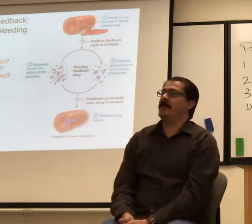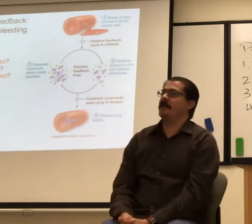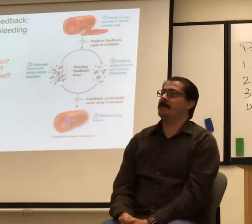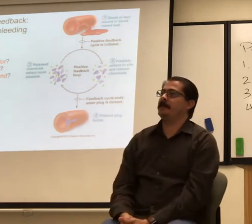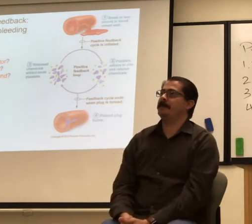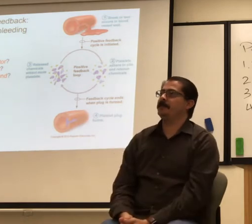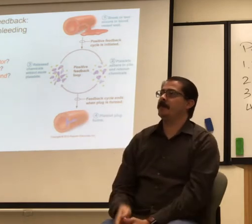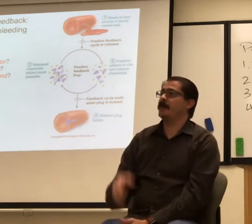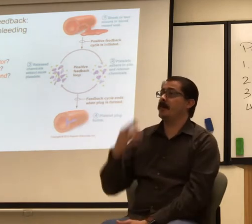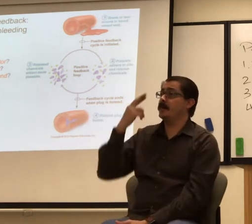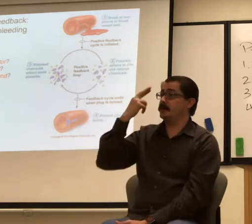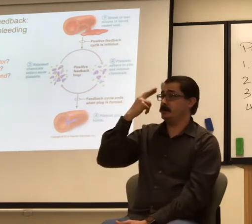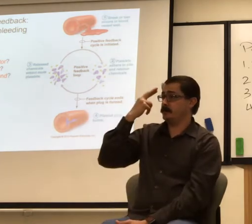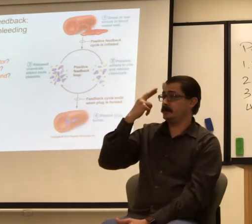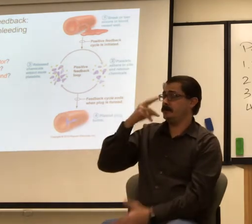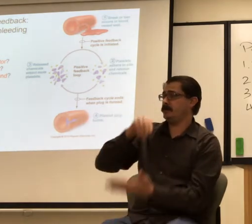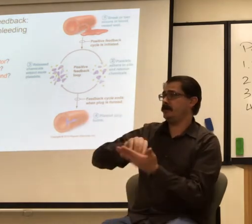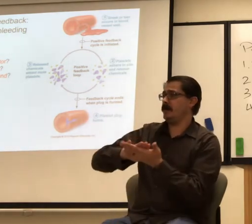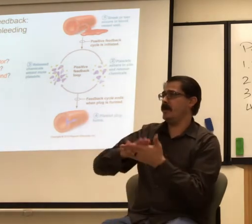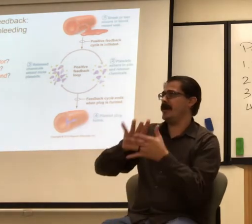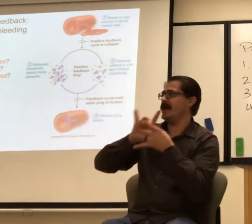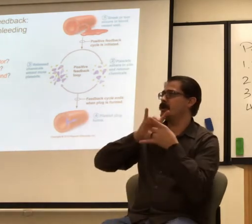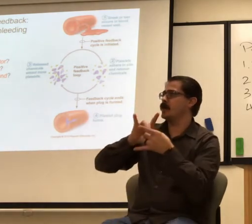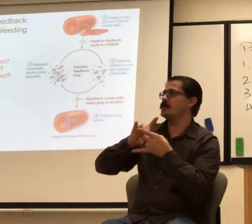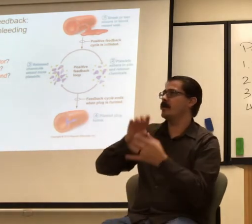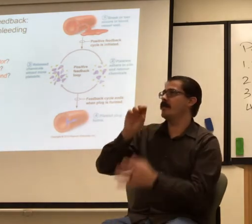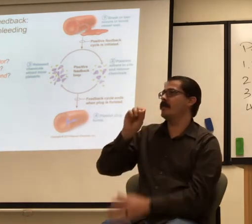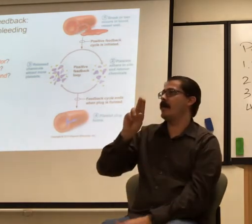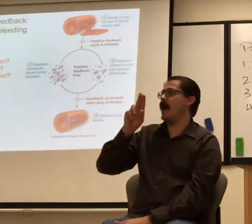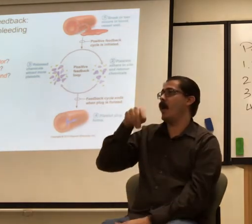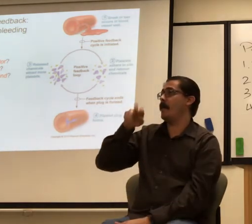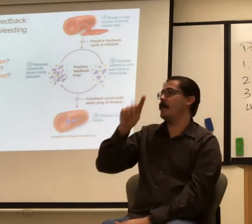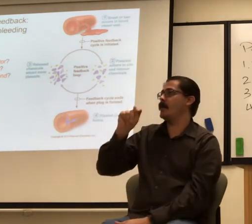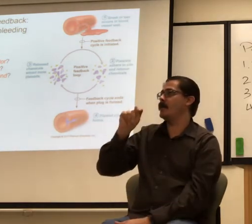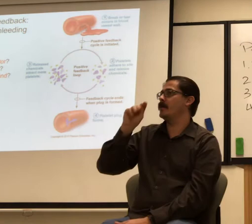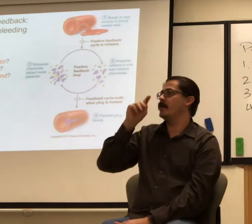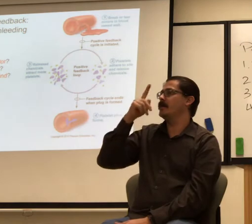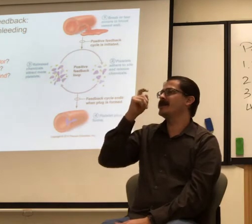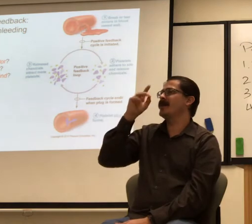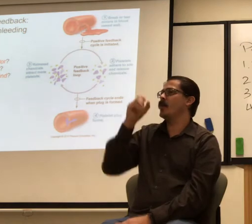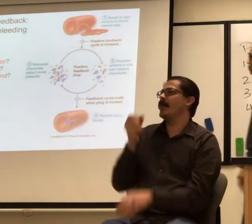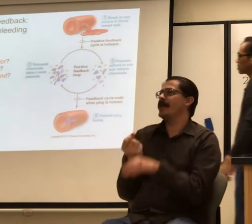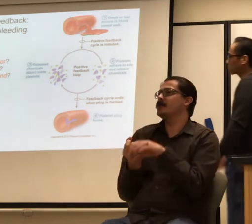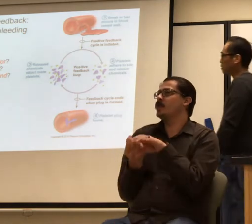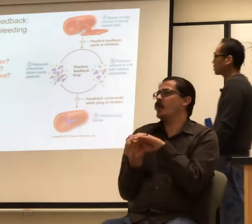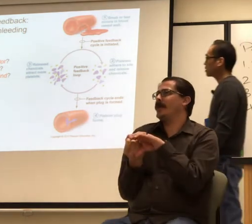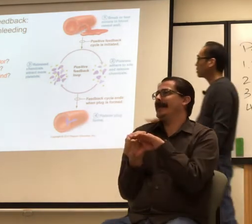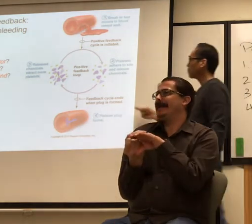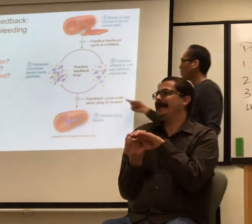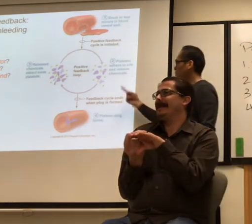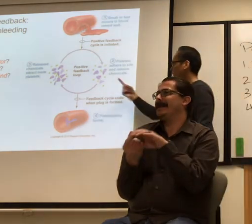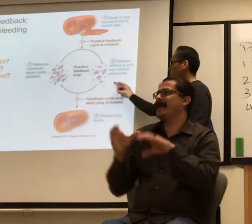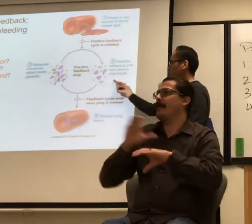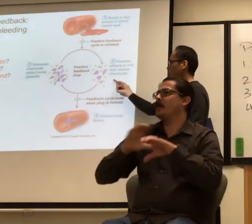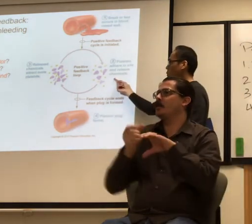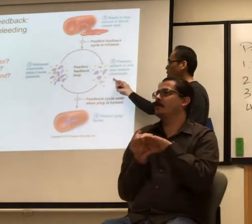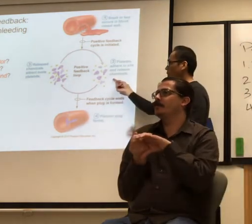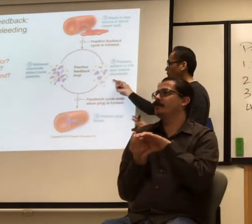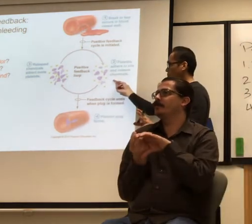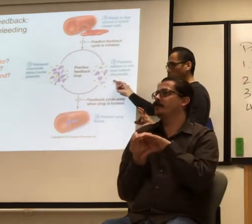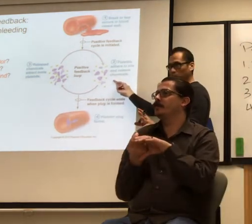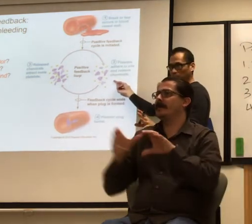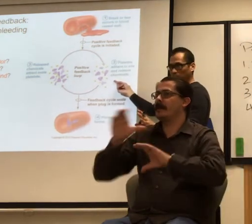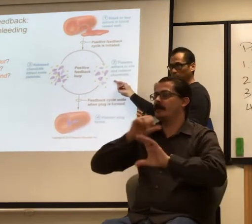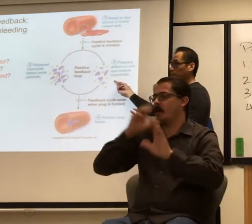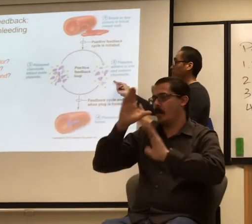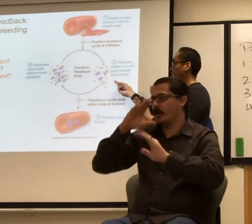Now, the reason why I'm putting this in terms of the output step is they're going to secrete chemicals, which chemicals, don't worry